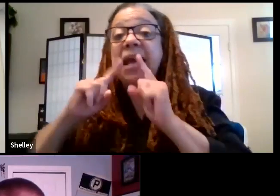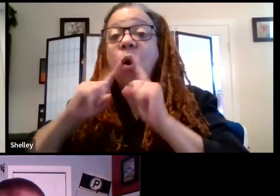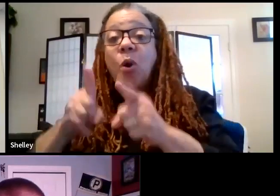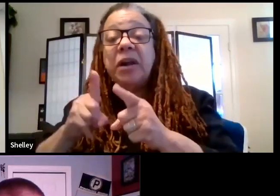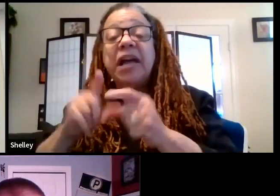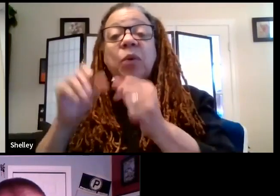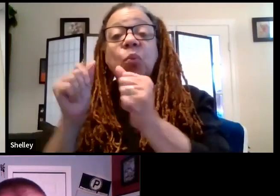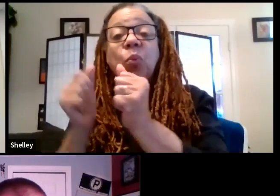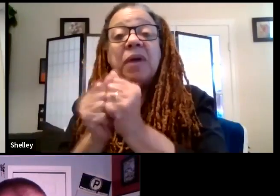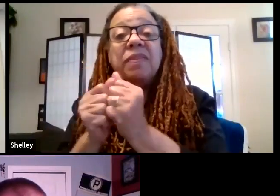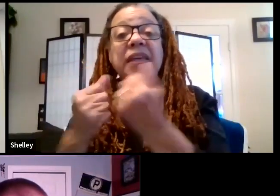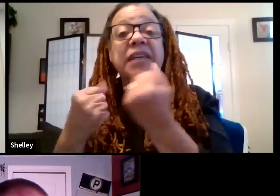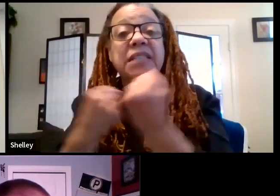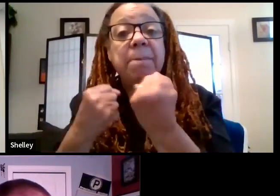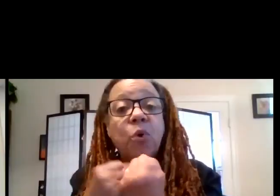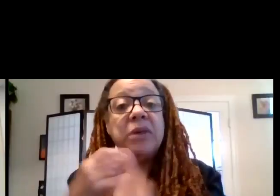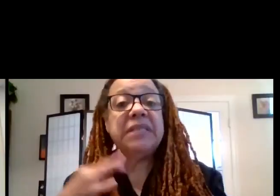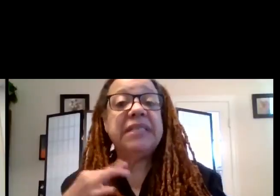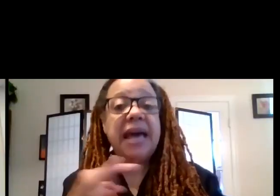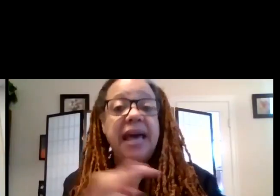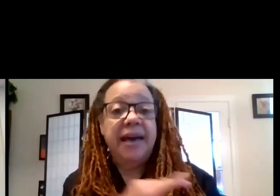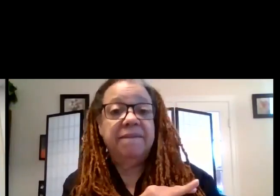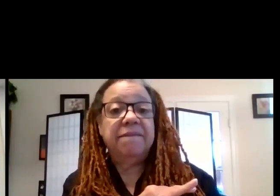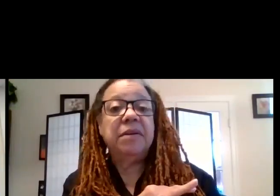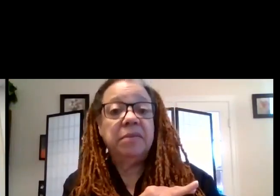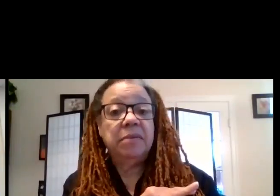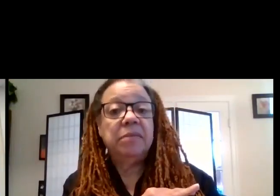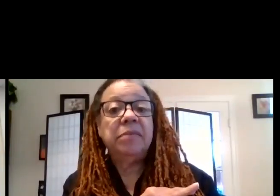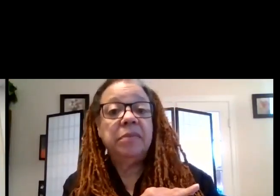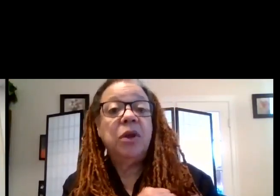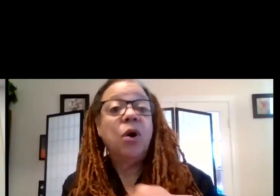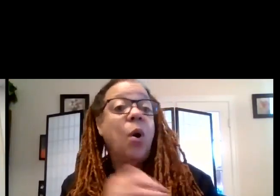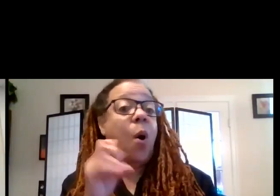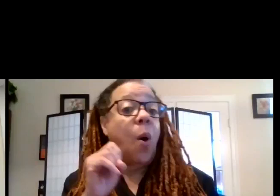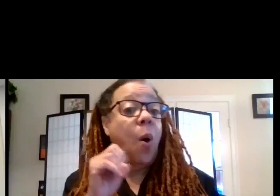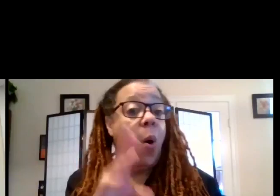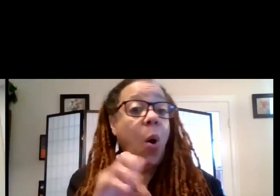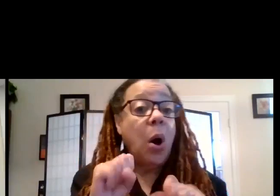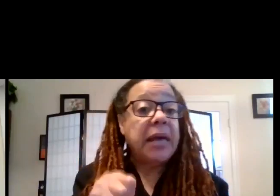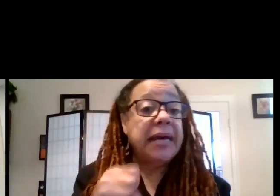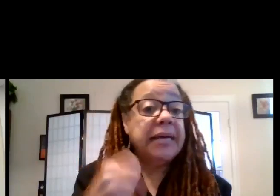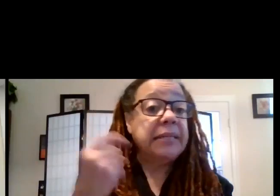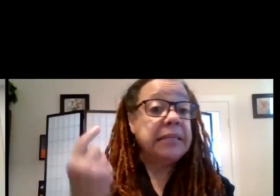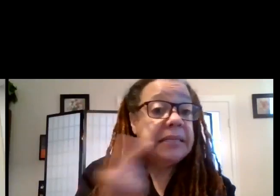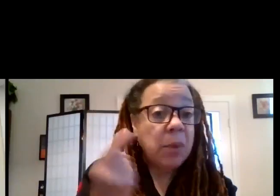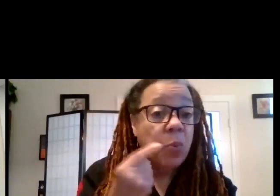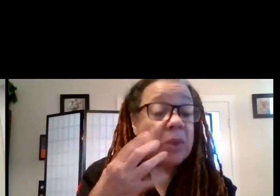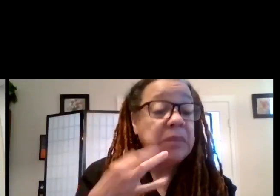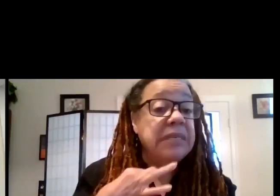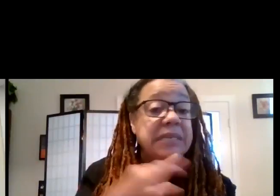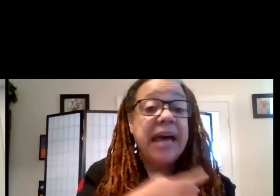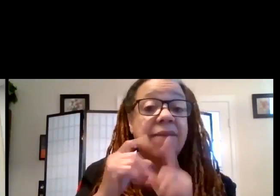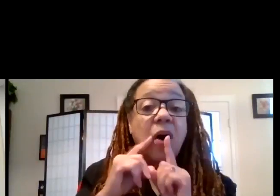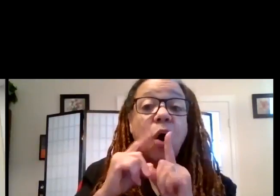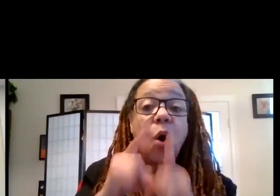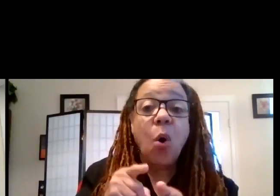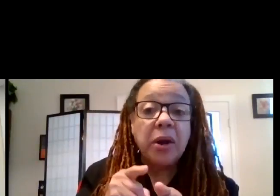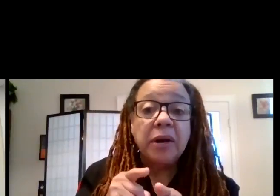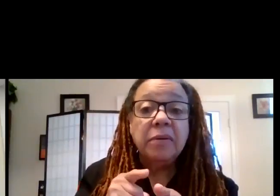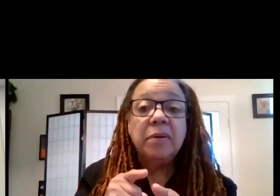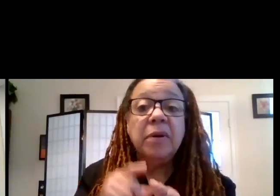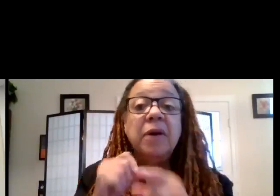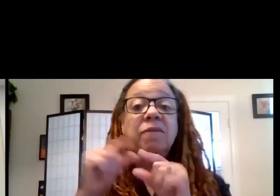their support staff, and or like could someone like a staff order it for like a day program or like a